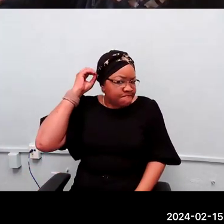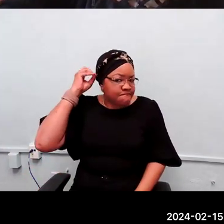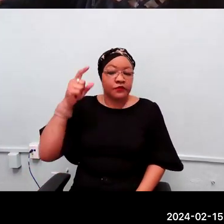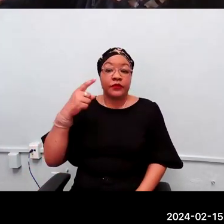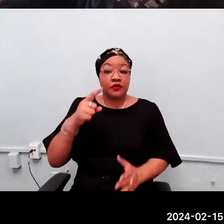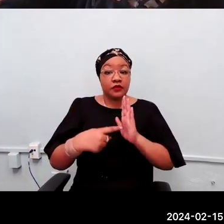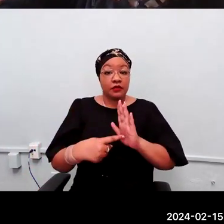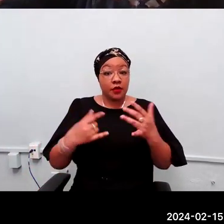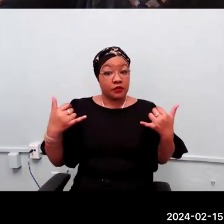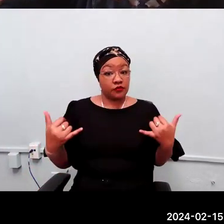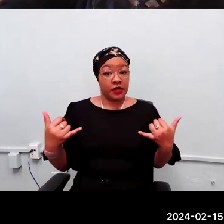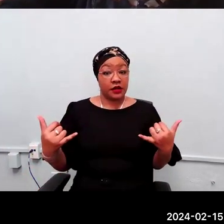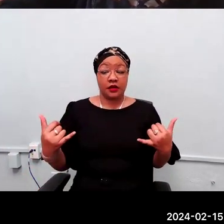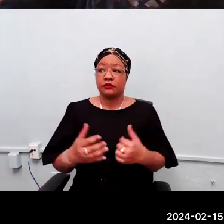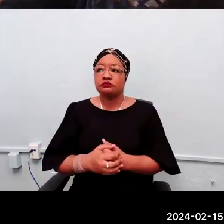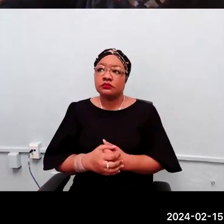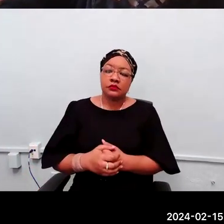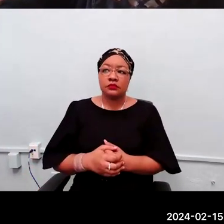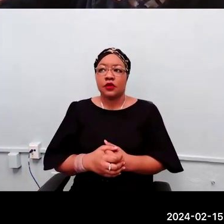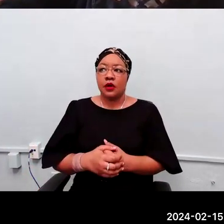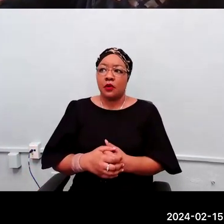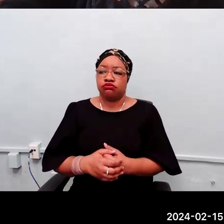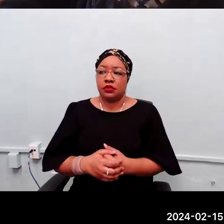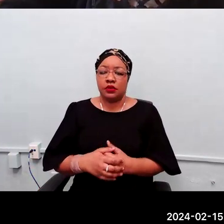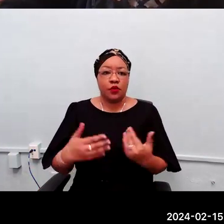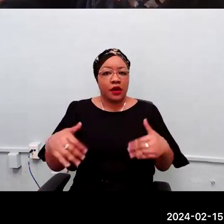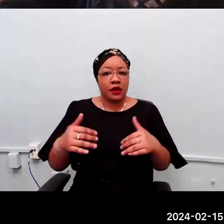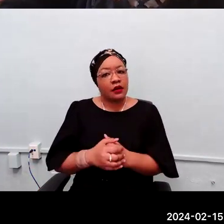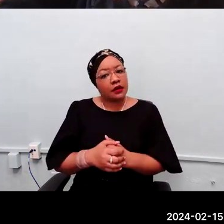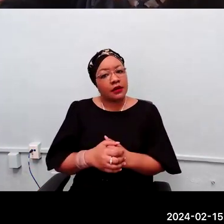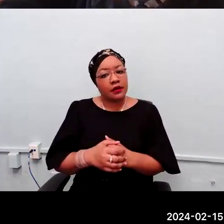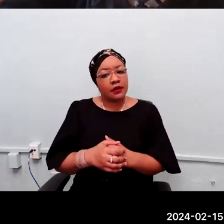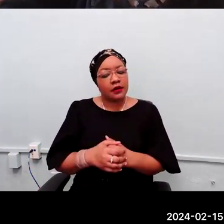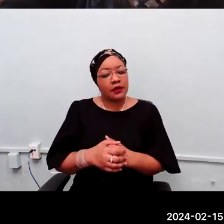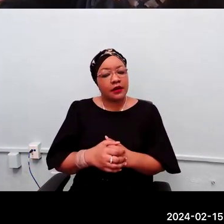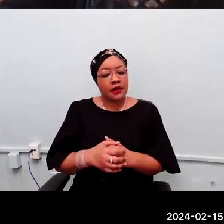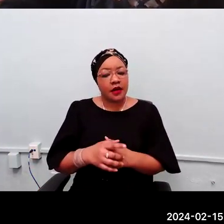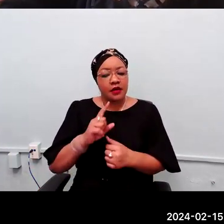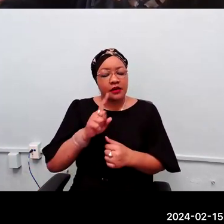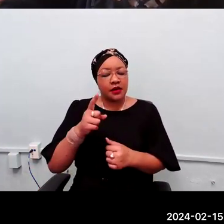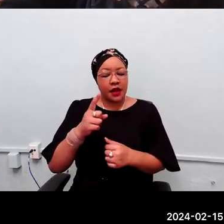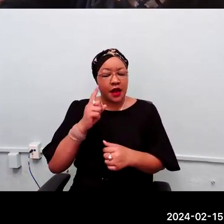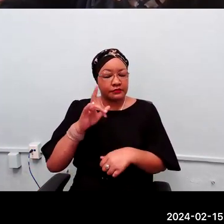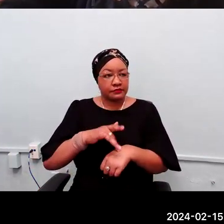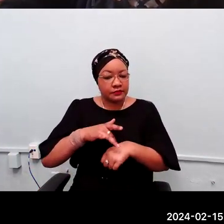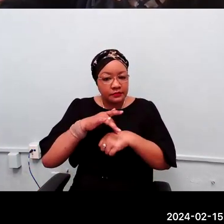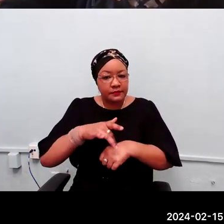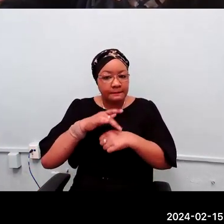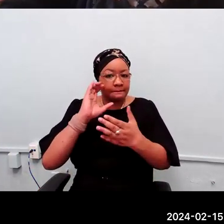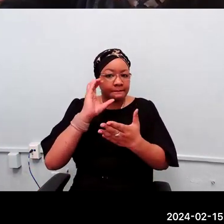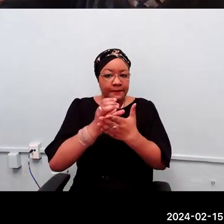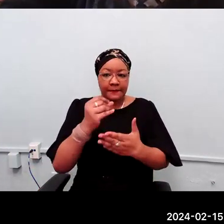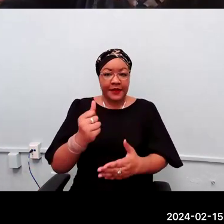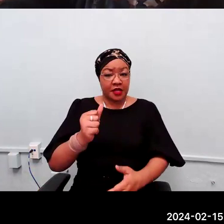now I'm kind of just haunted by the image of the young Palestinian